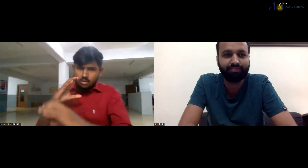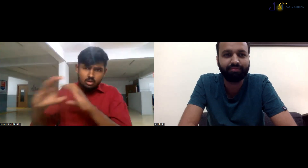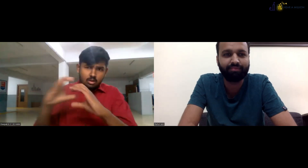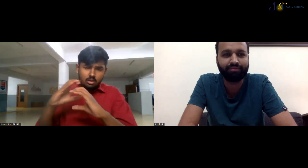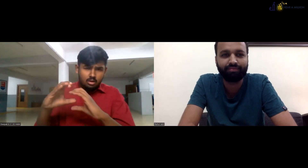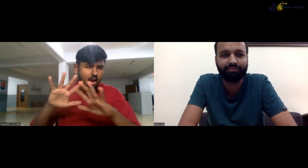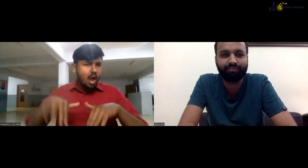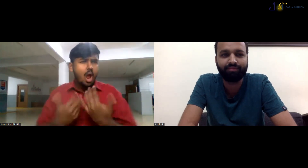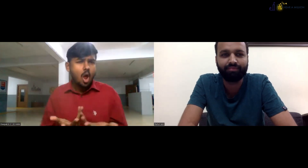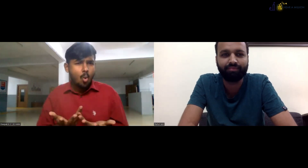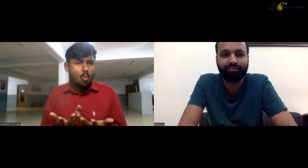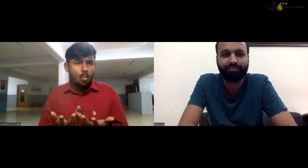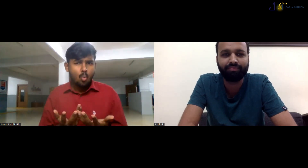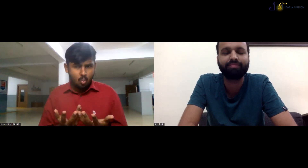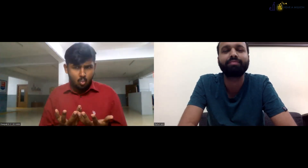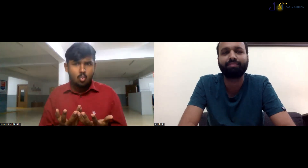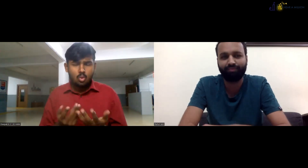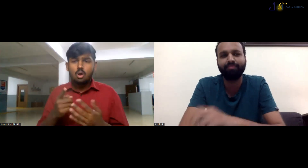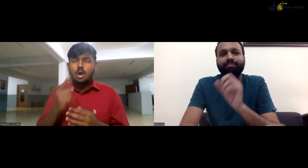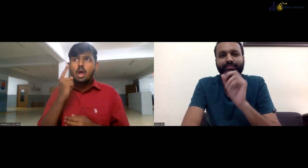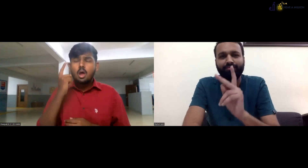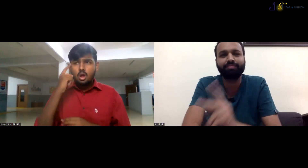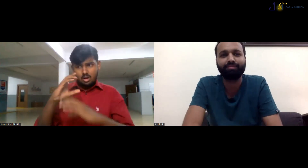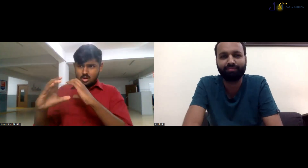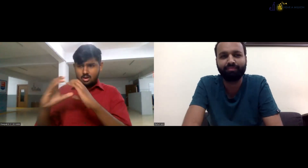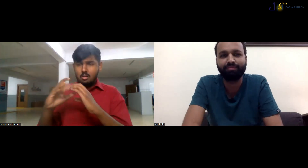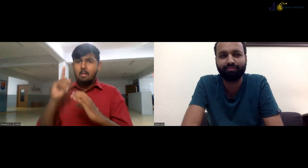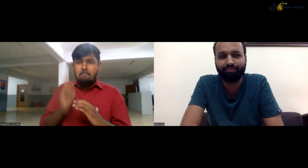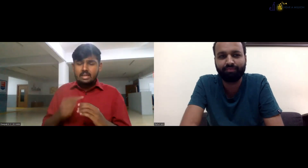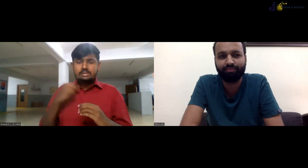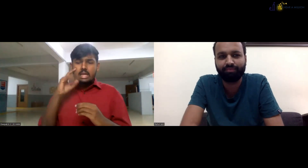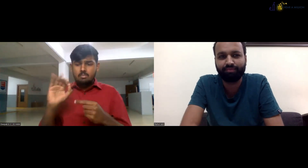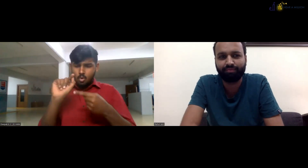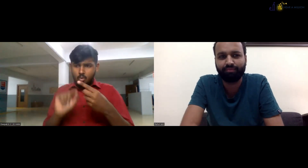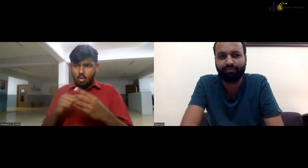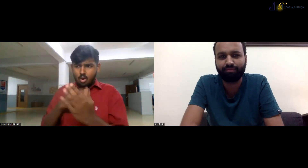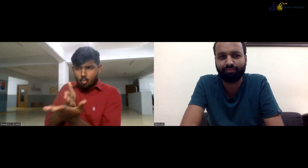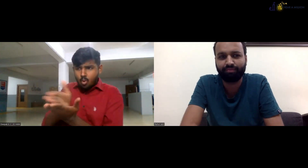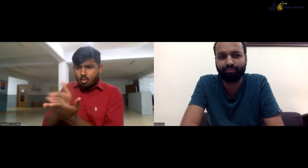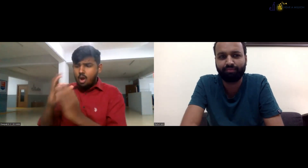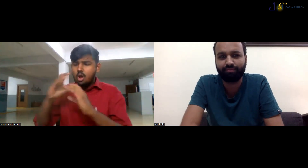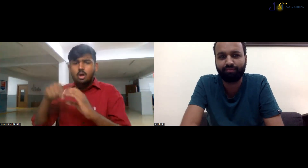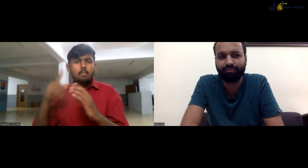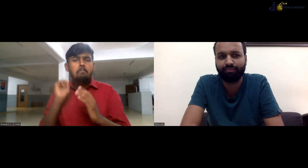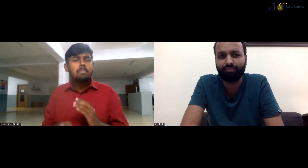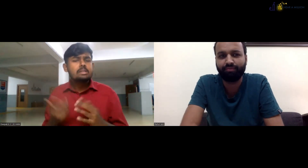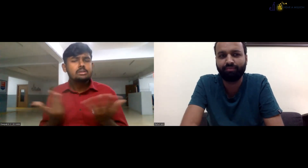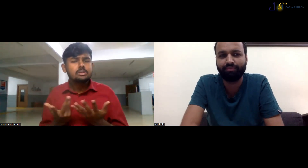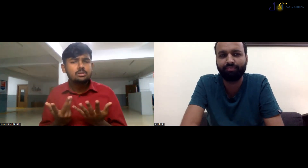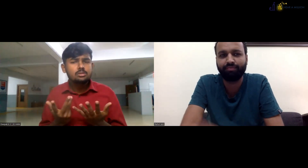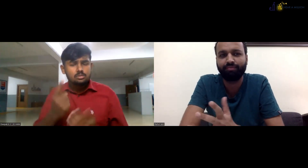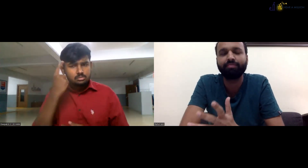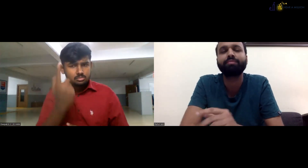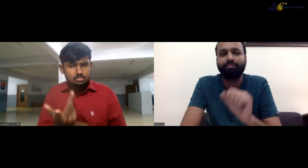foreigner, how do you communicate with new people? What are the important ways to